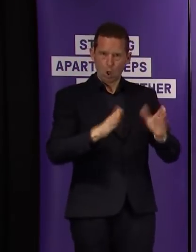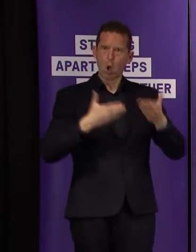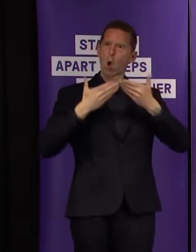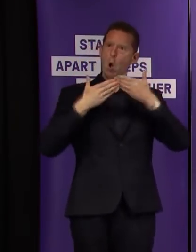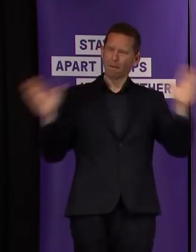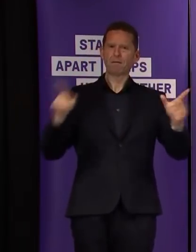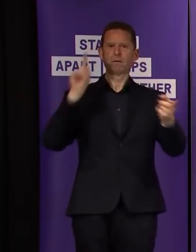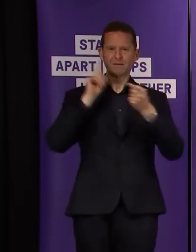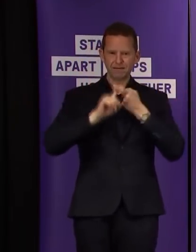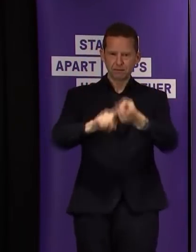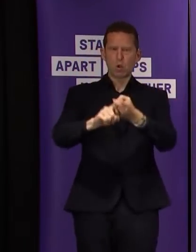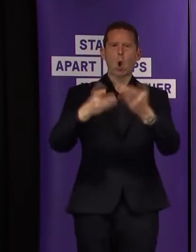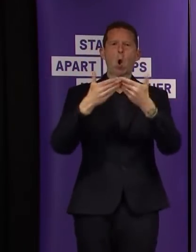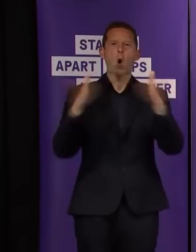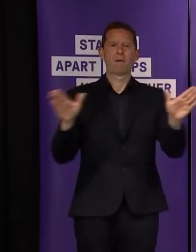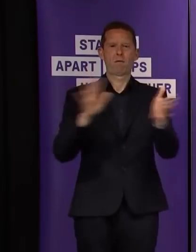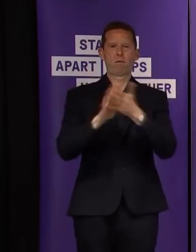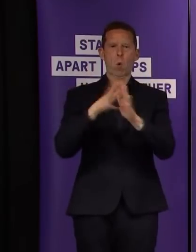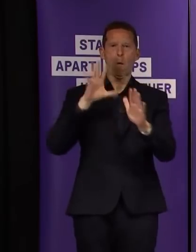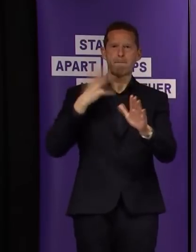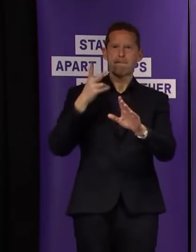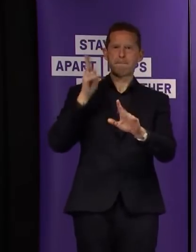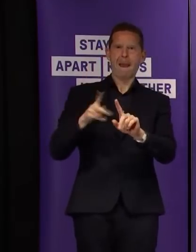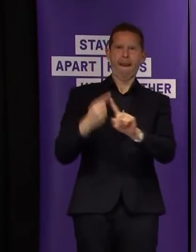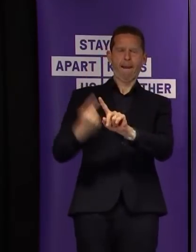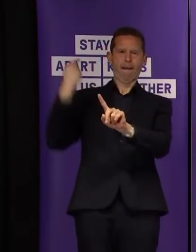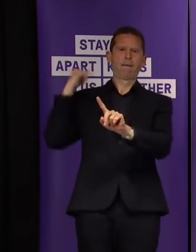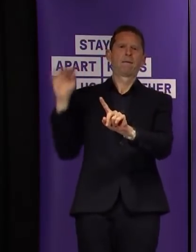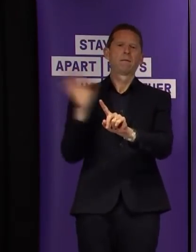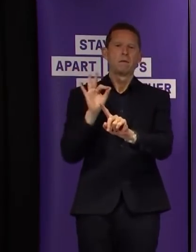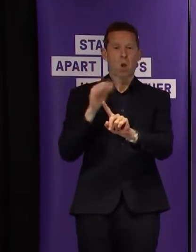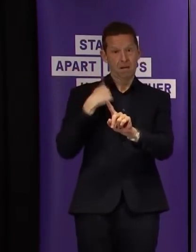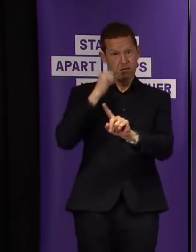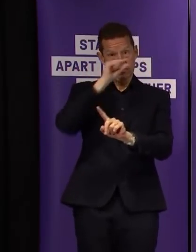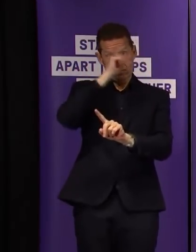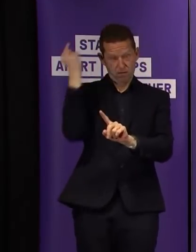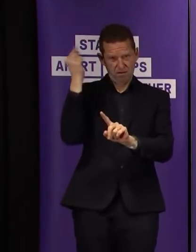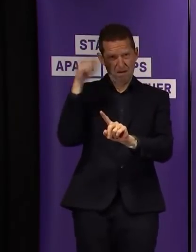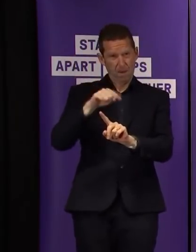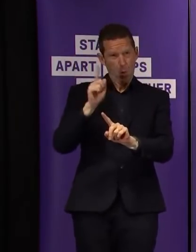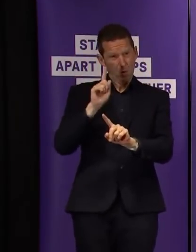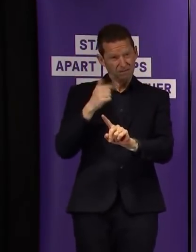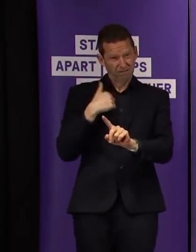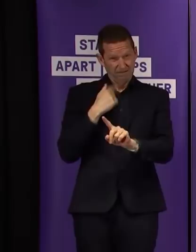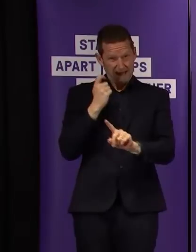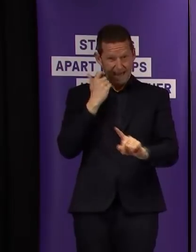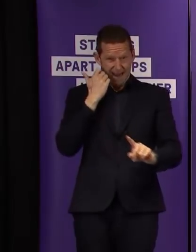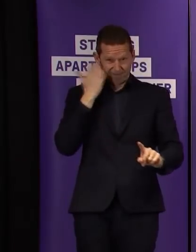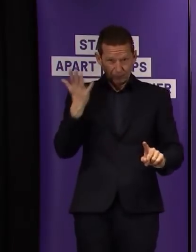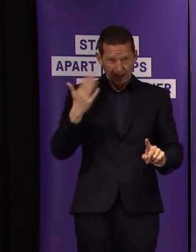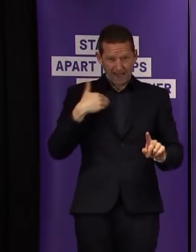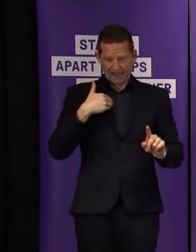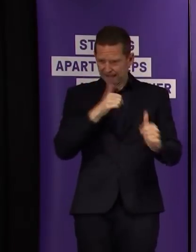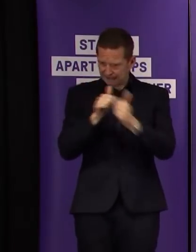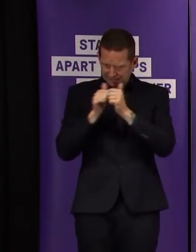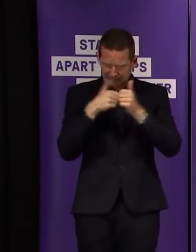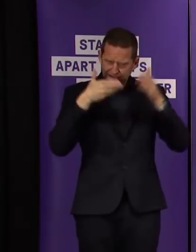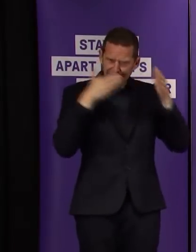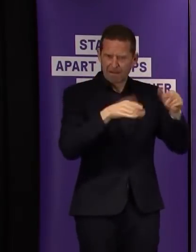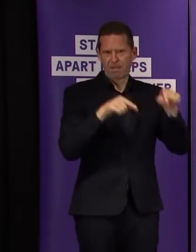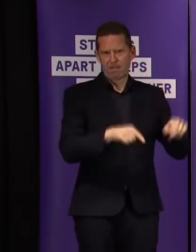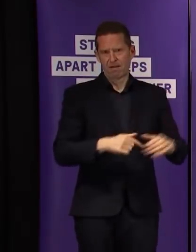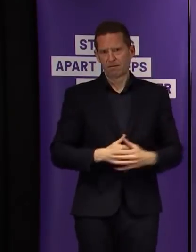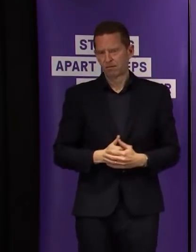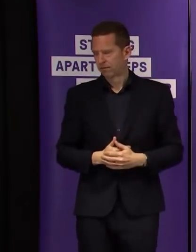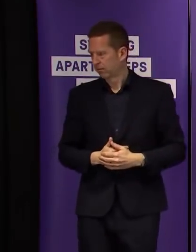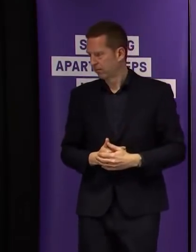and stay open. That's what I'm aiming to do. And that's what I'm spending literally every moment focused on. At what